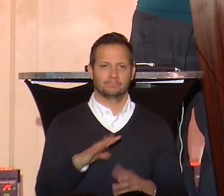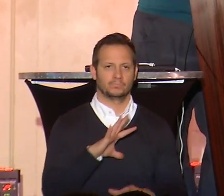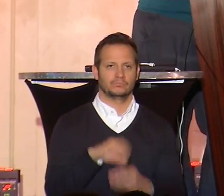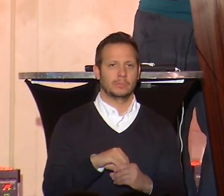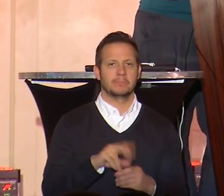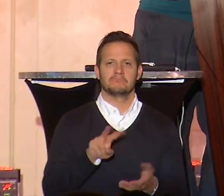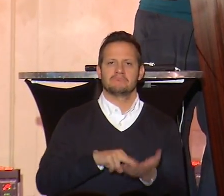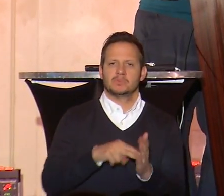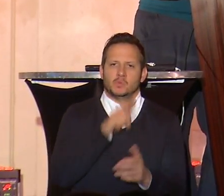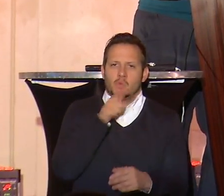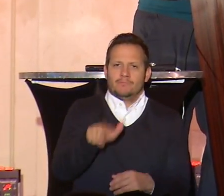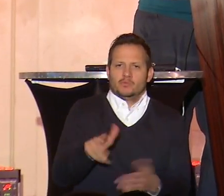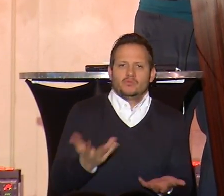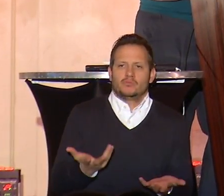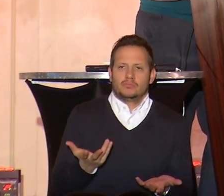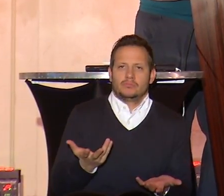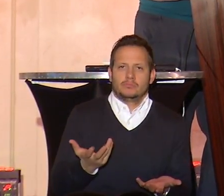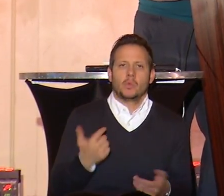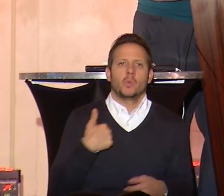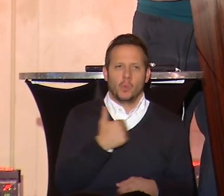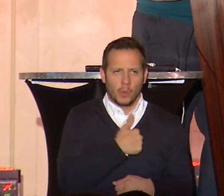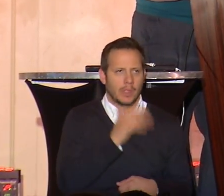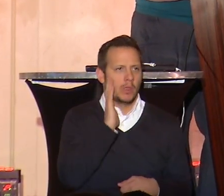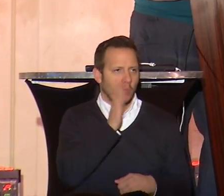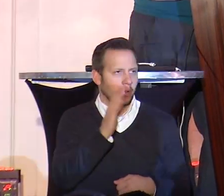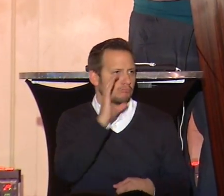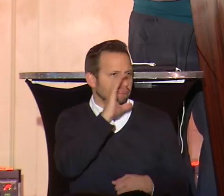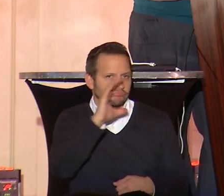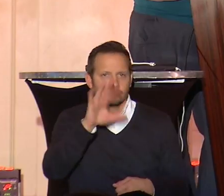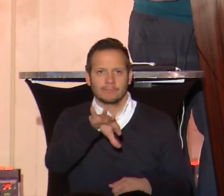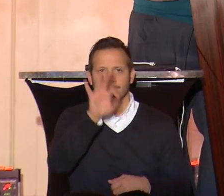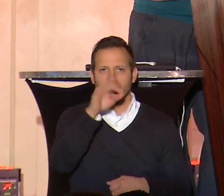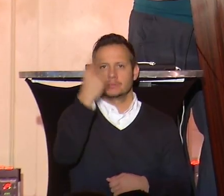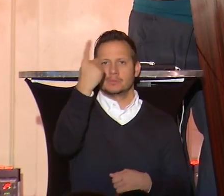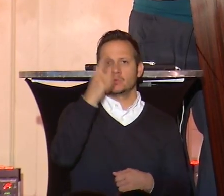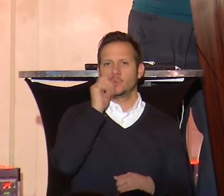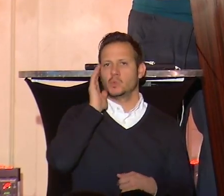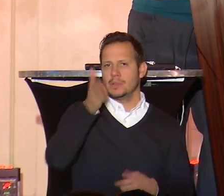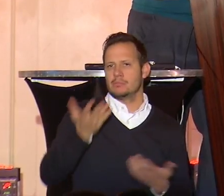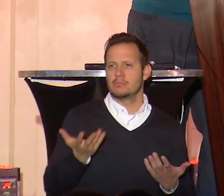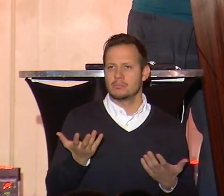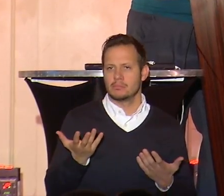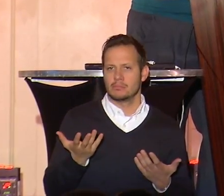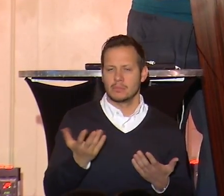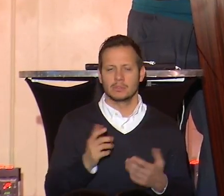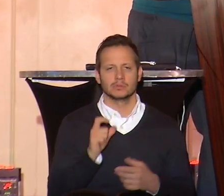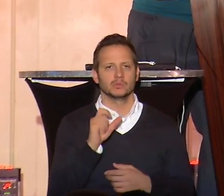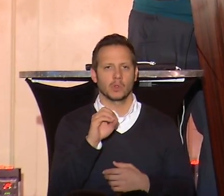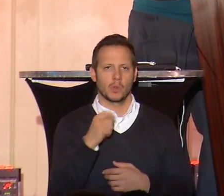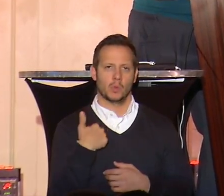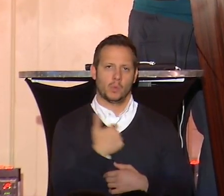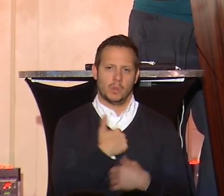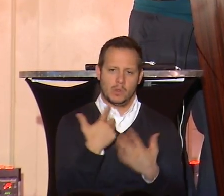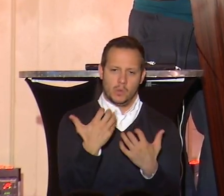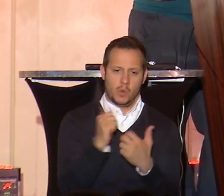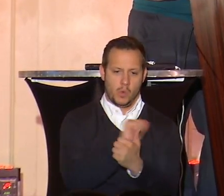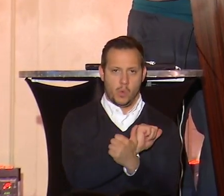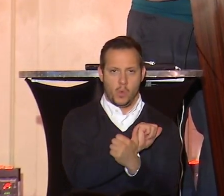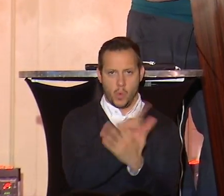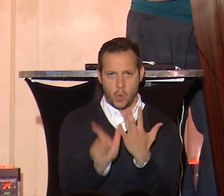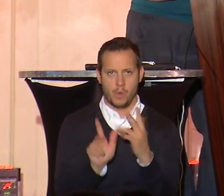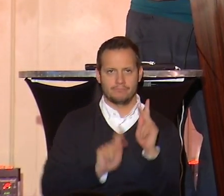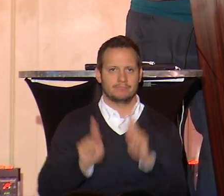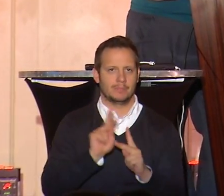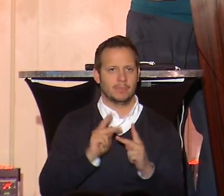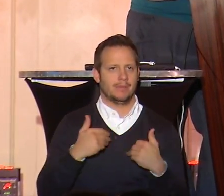you don't have to participate. We can find people who will, right? And we have in Oregon. And so we want there to be choice for all